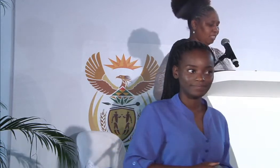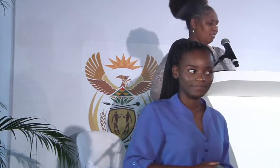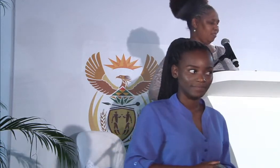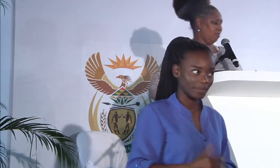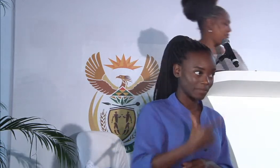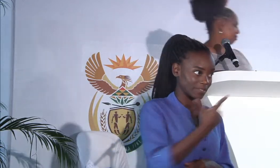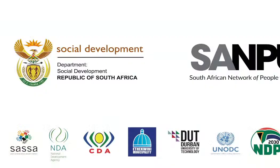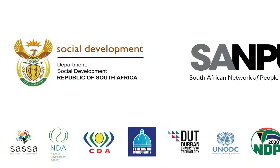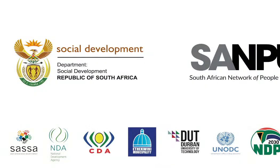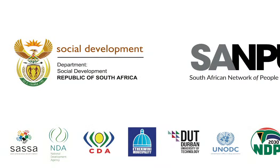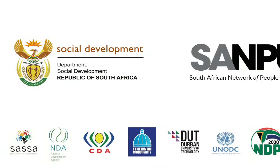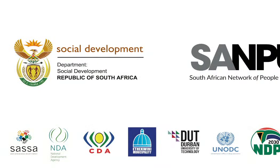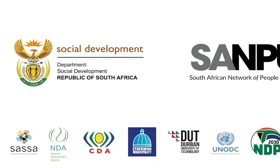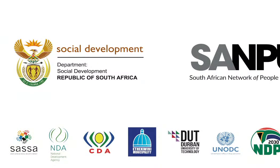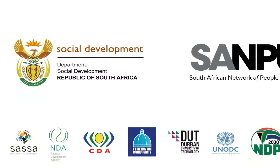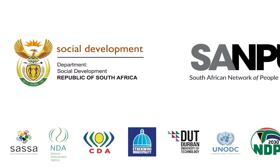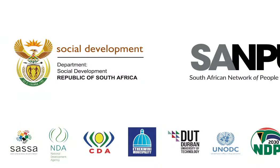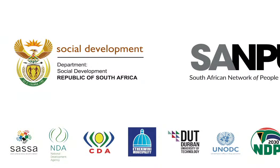next.